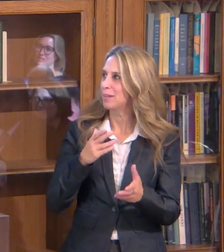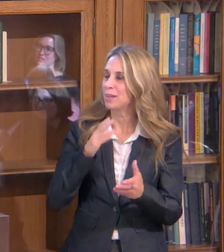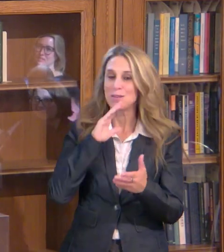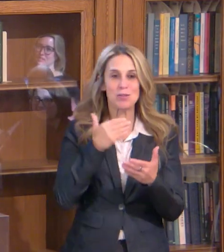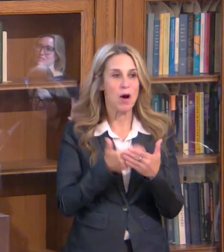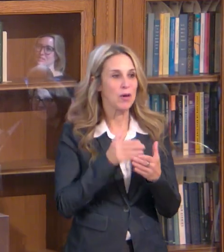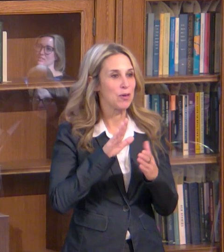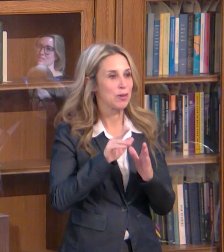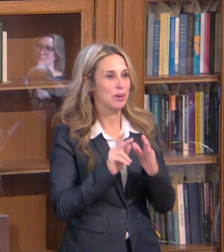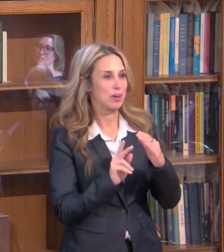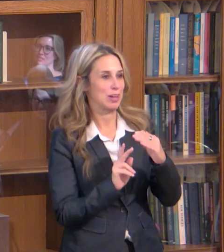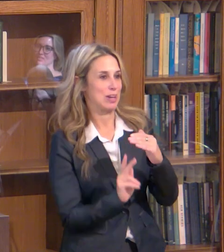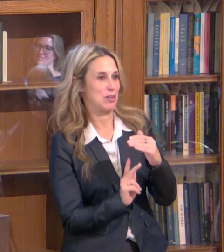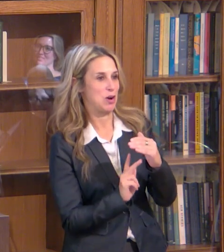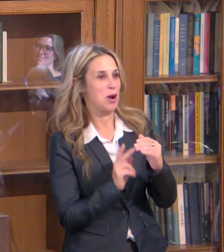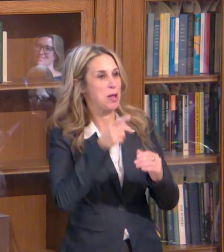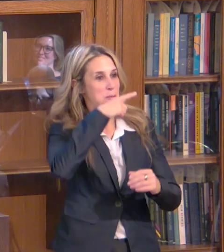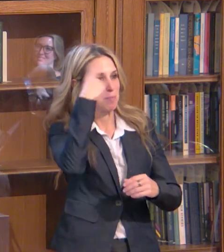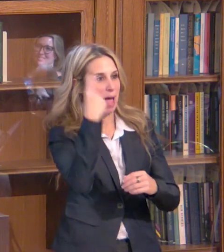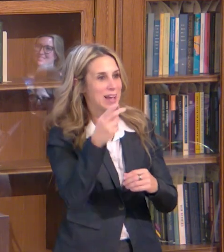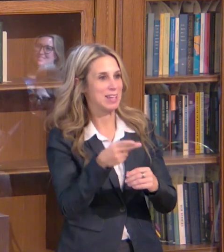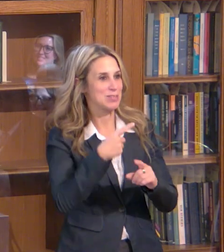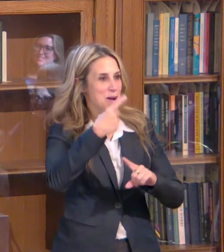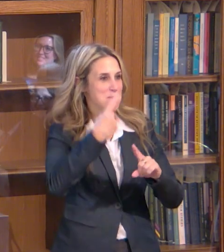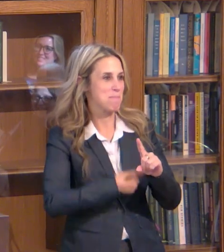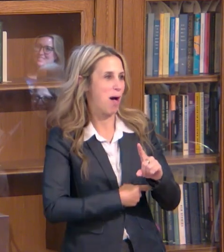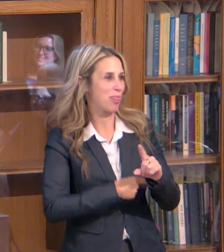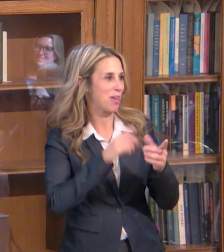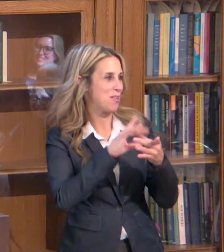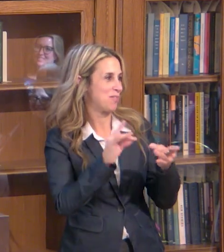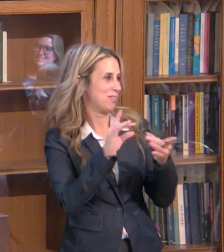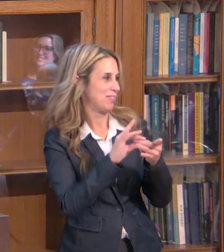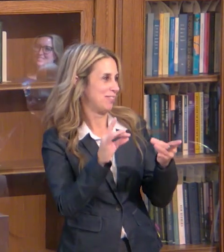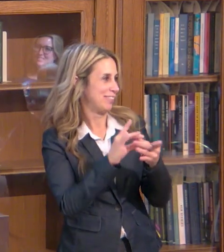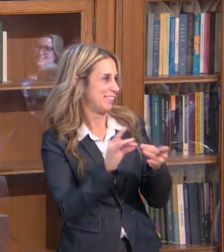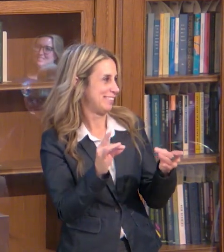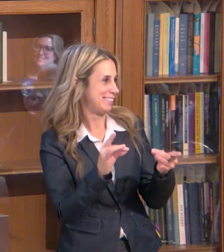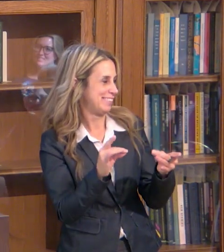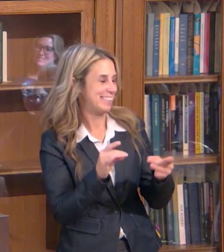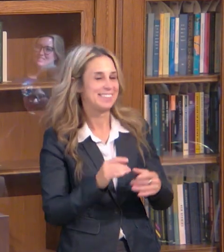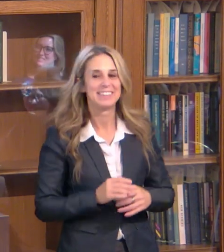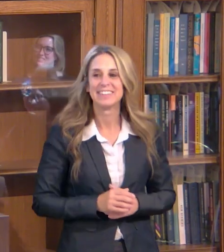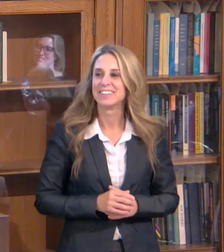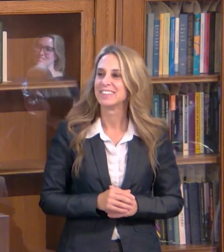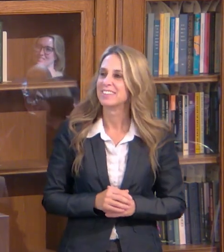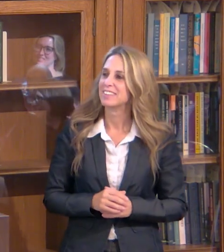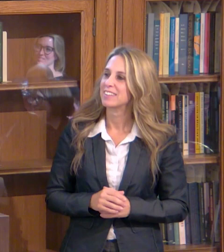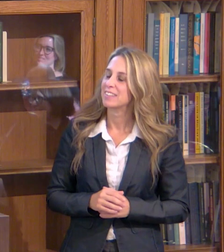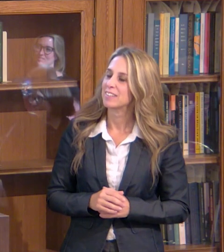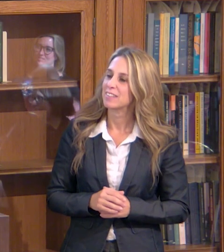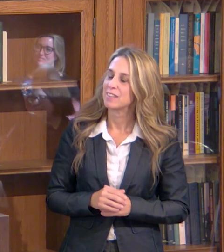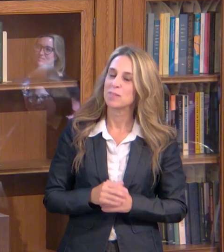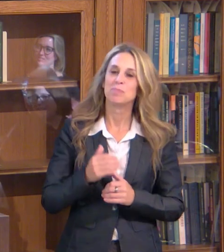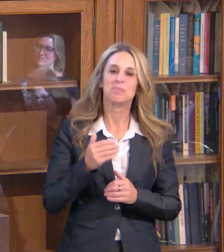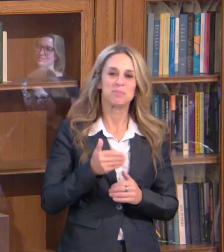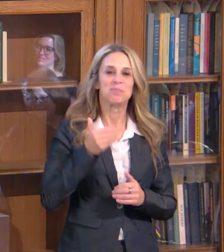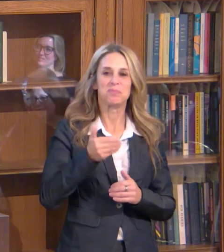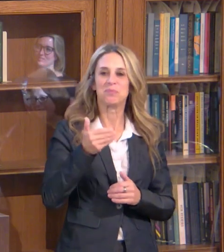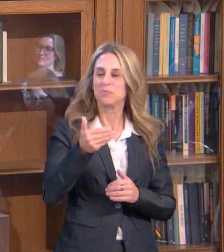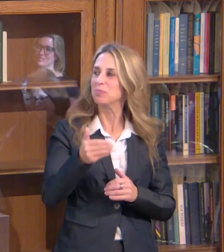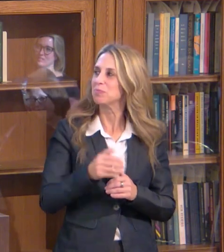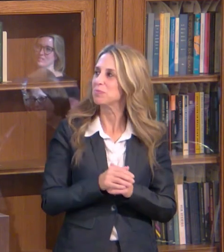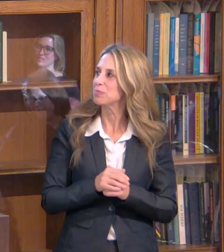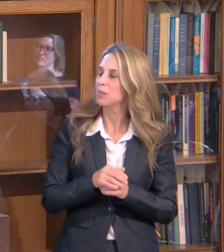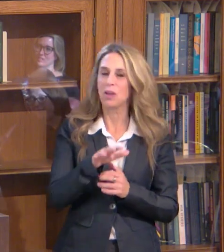kindergarten Black History Month uh project uh we had uh on occasion uh in and around